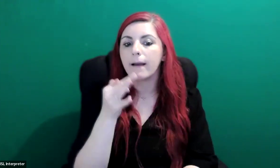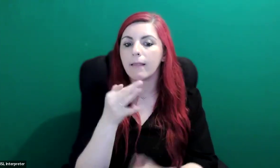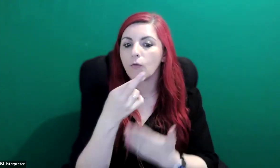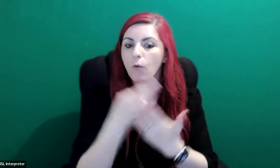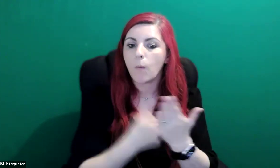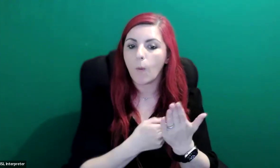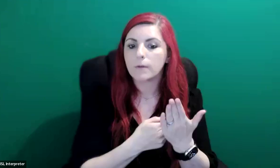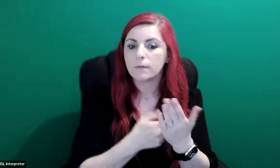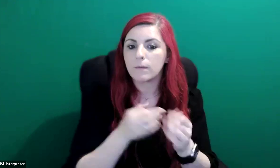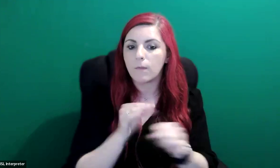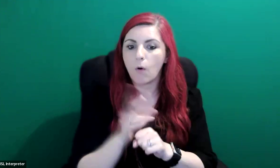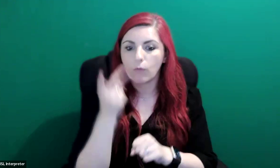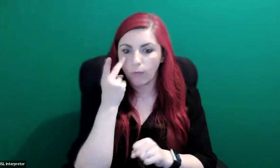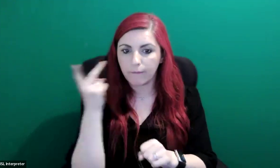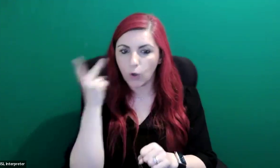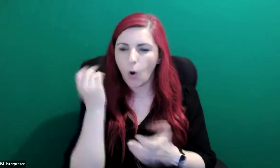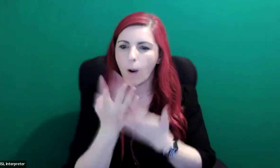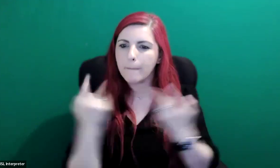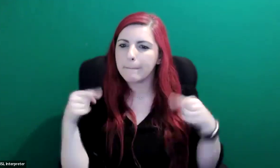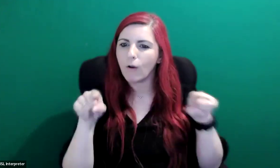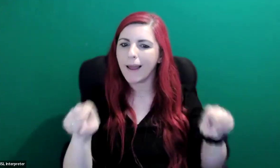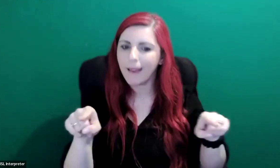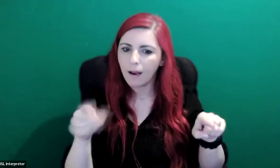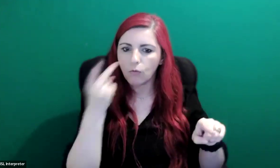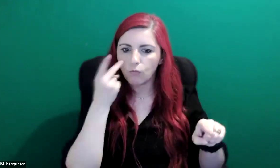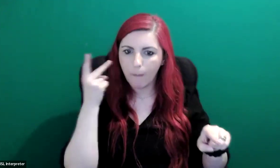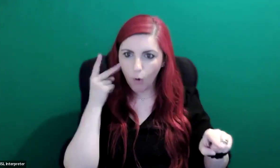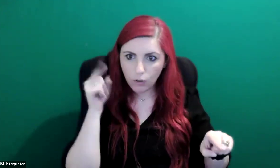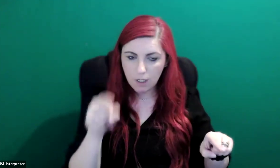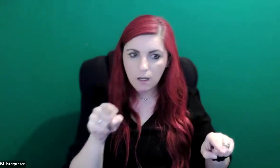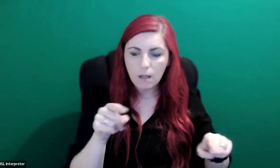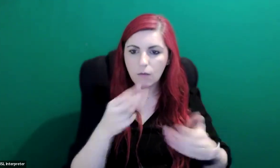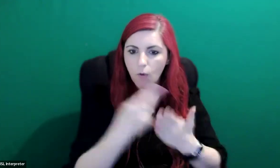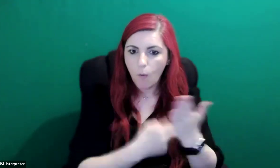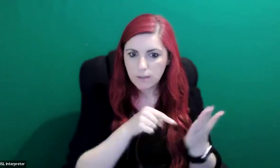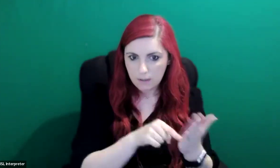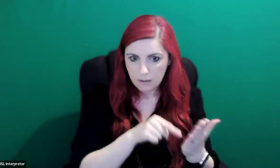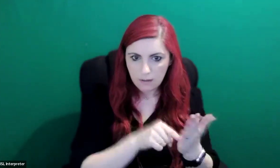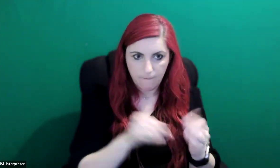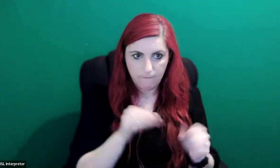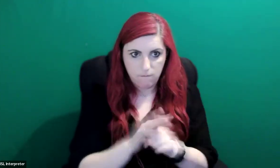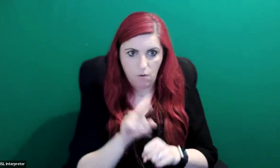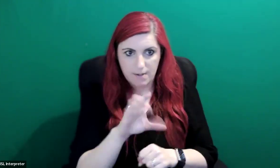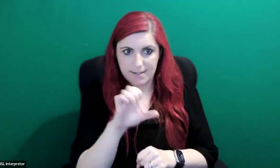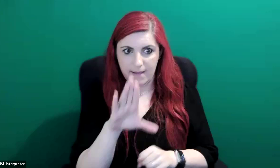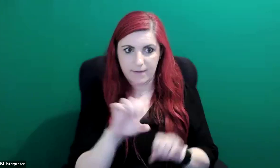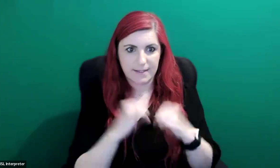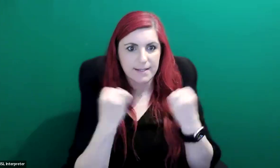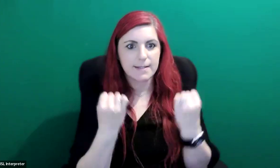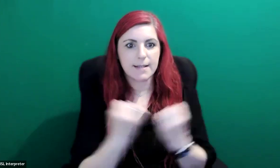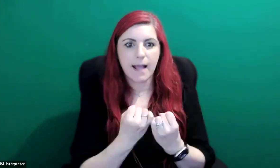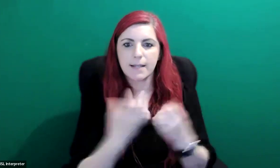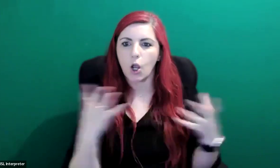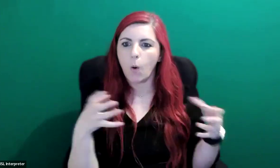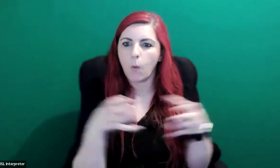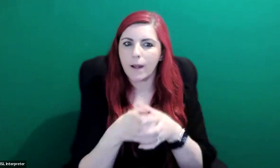the parallel report, and the reports of the Norwegian Civil Society Coalition, which consisted